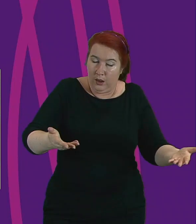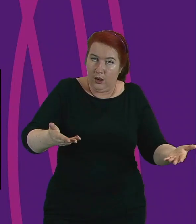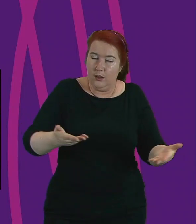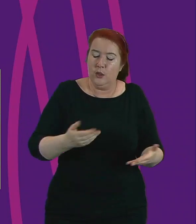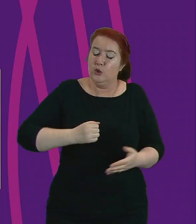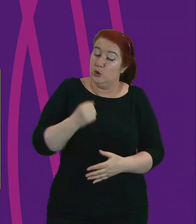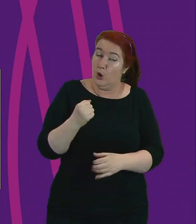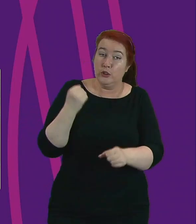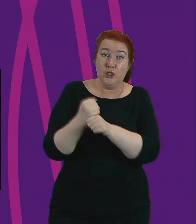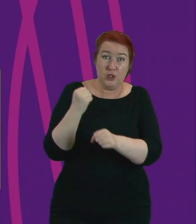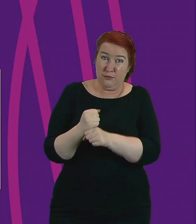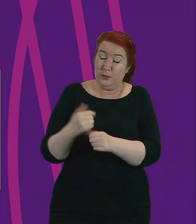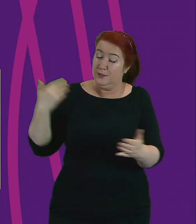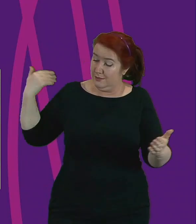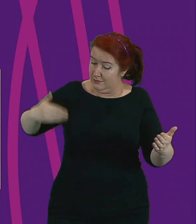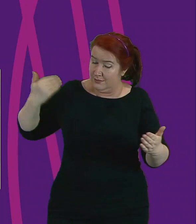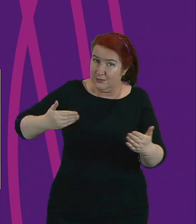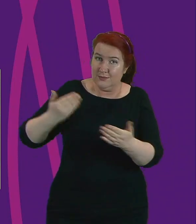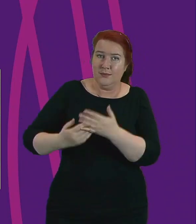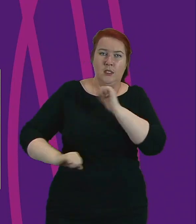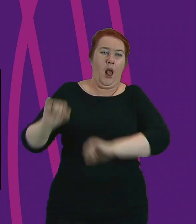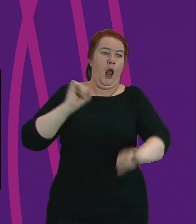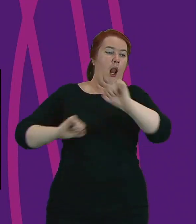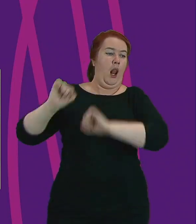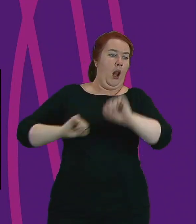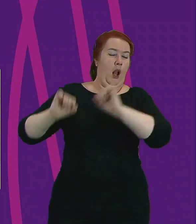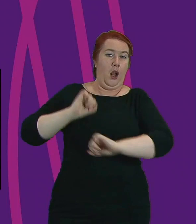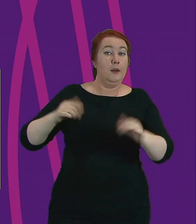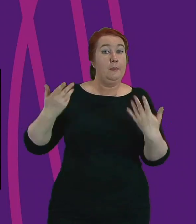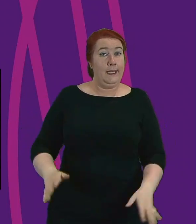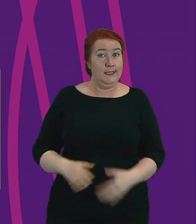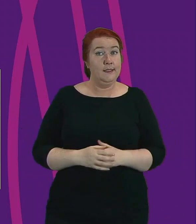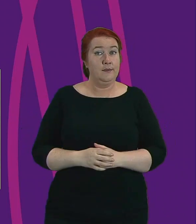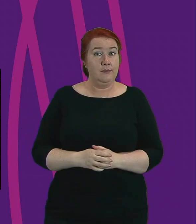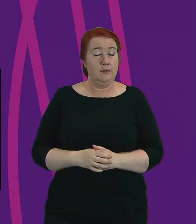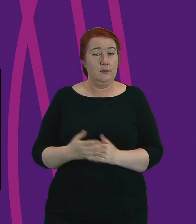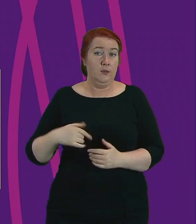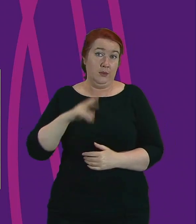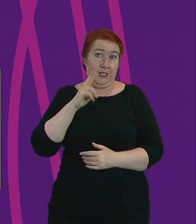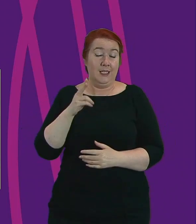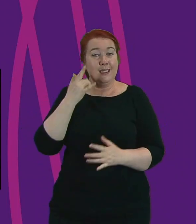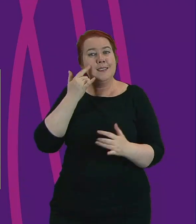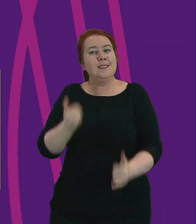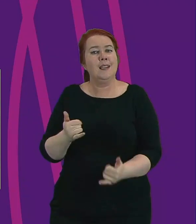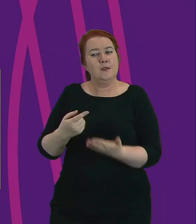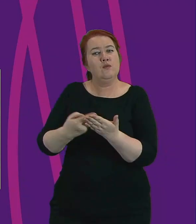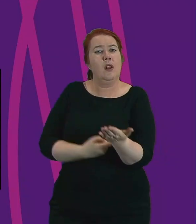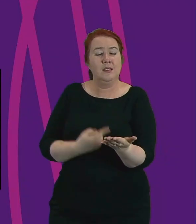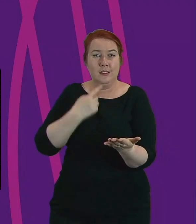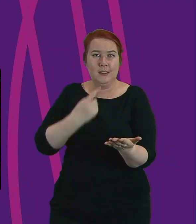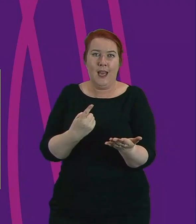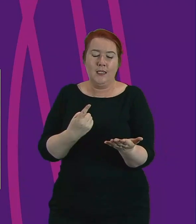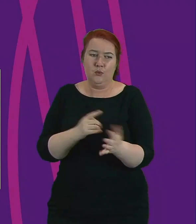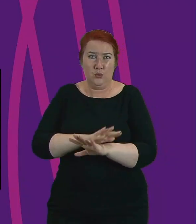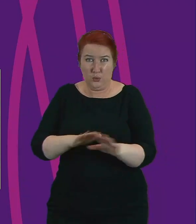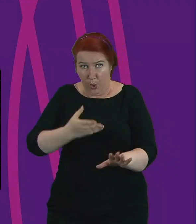have consistently tried to deflect, and I think what we've heard today is the testing protocol suggests lessons are not being